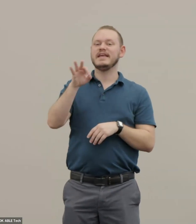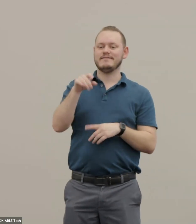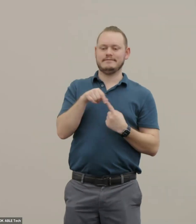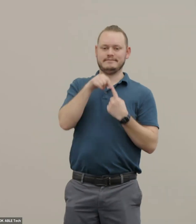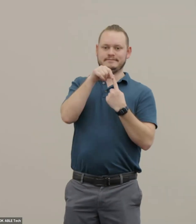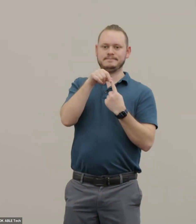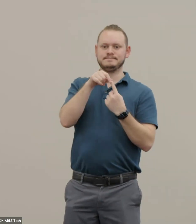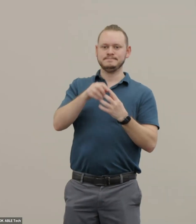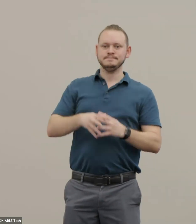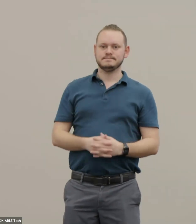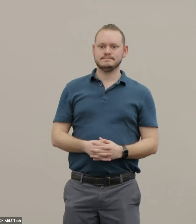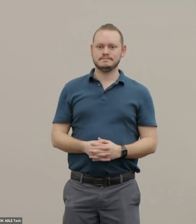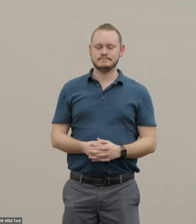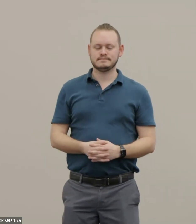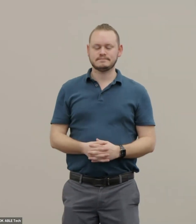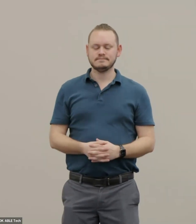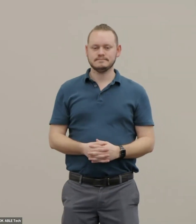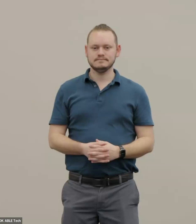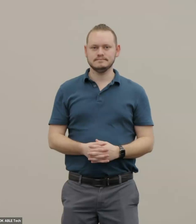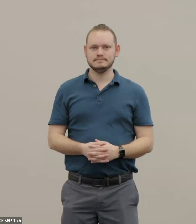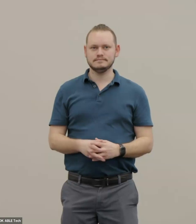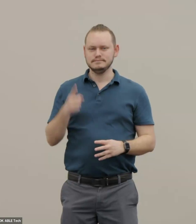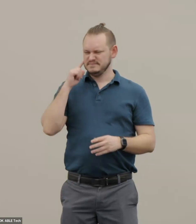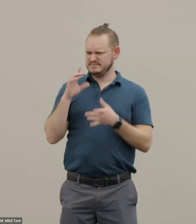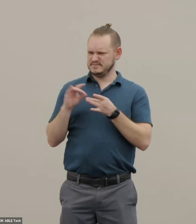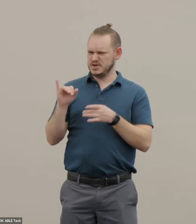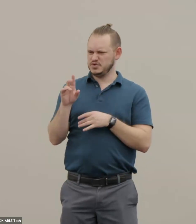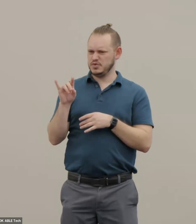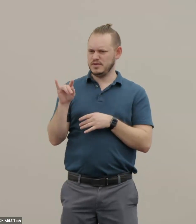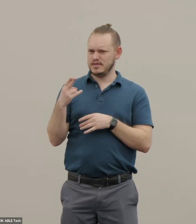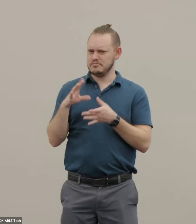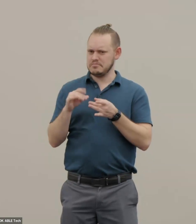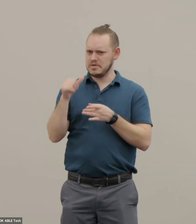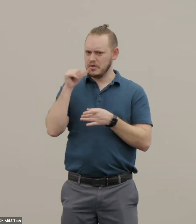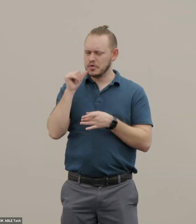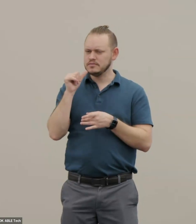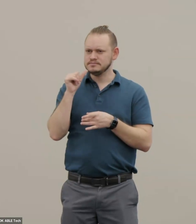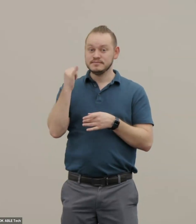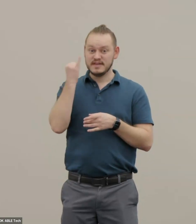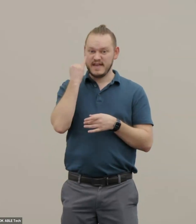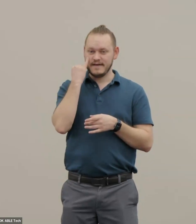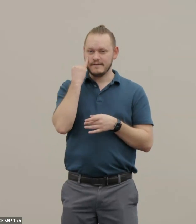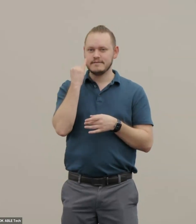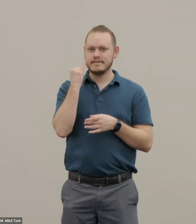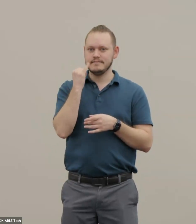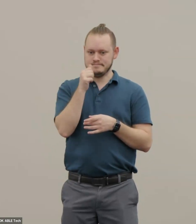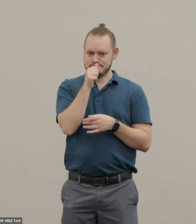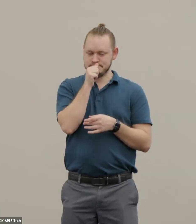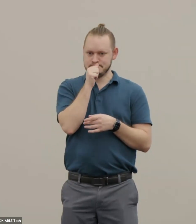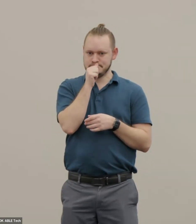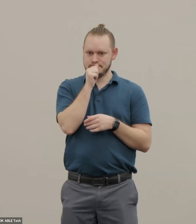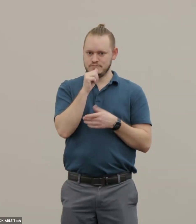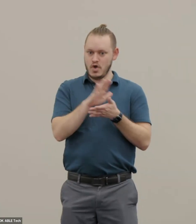exceptions. And again, I think it was Judith who mentioned this yesterday about if it's like a password